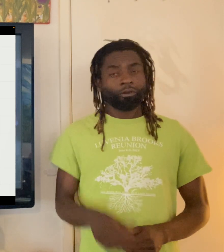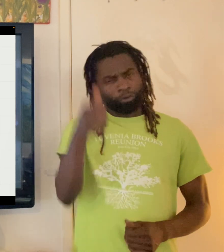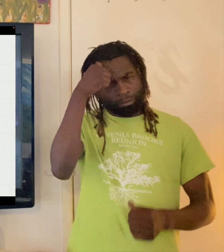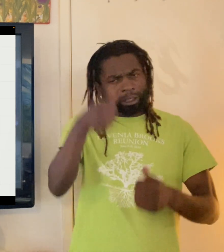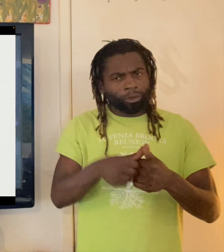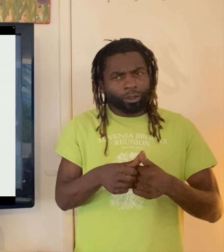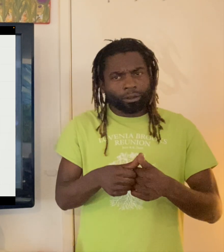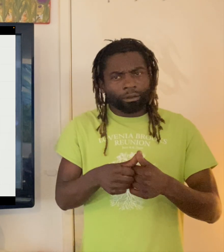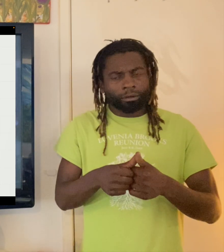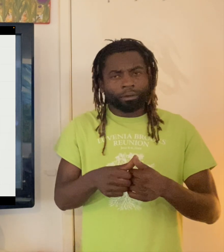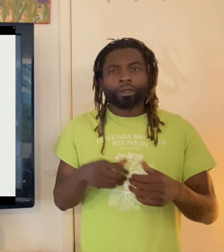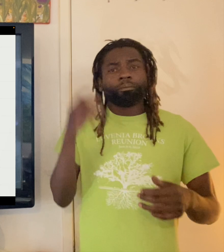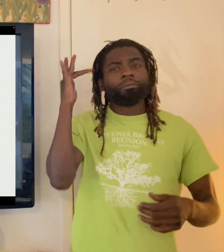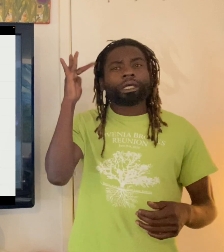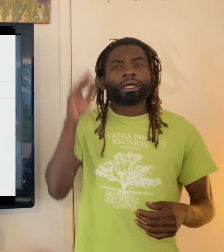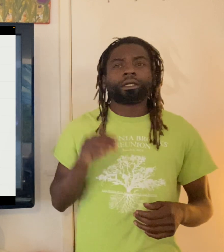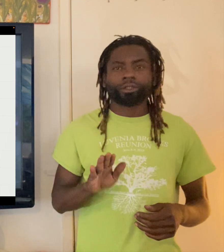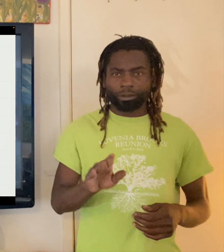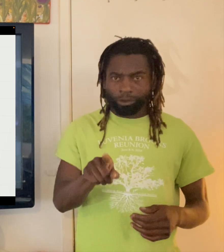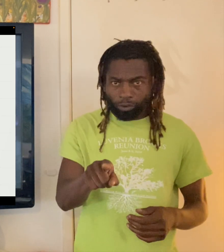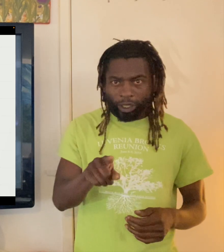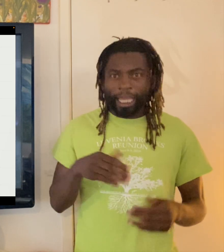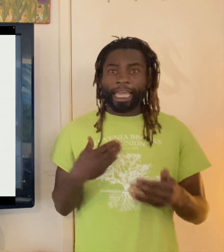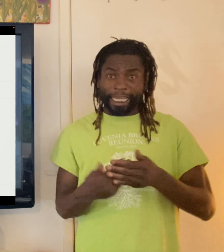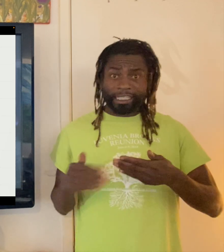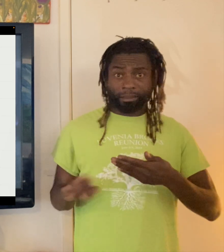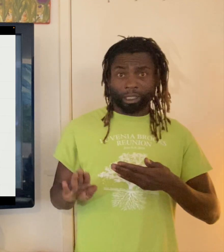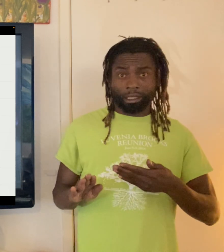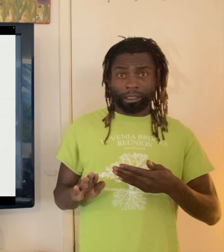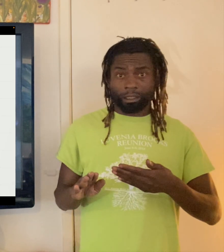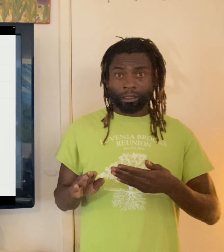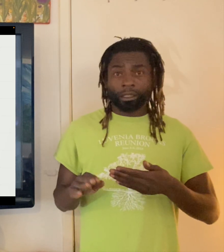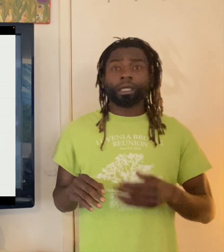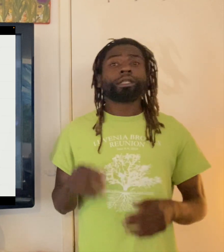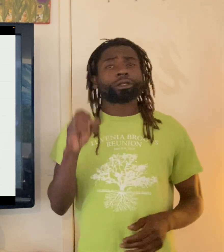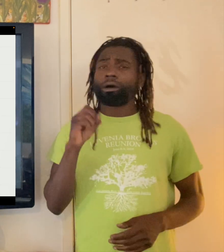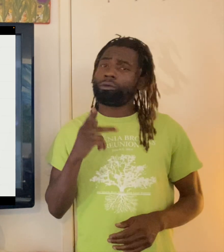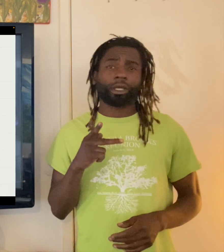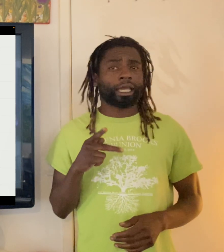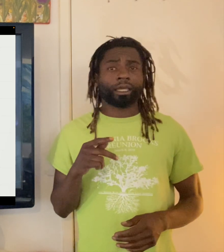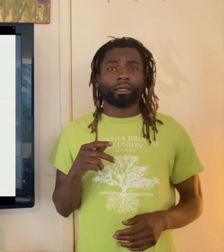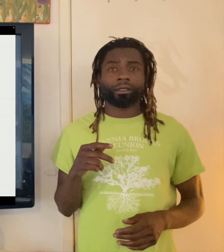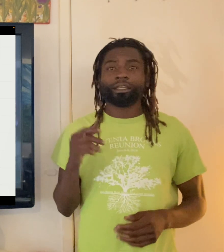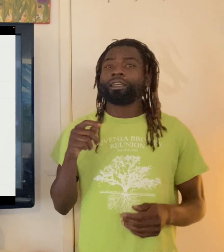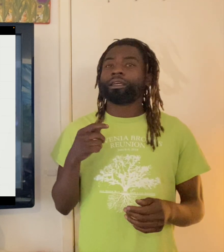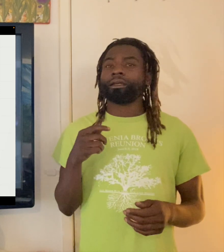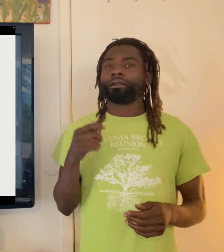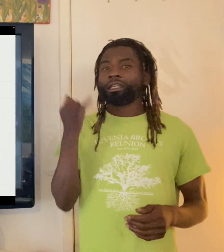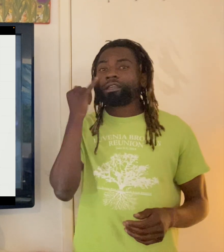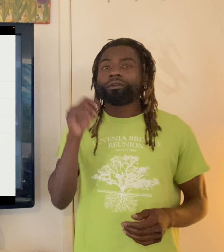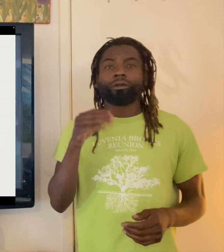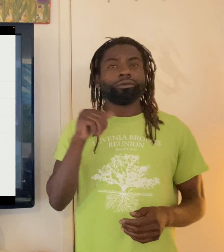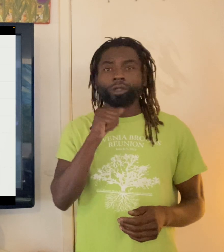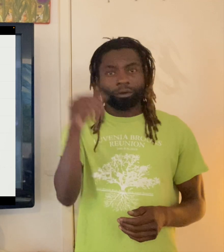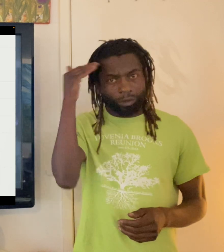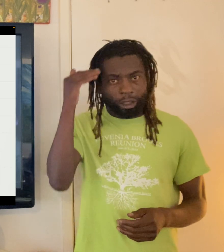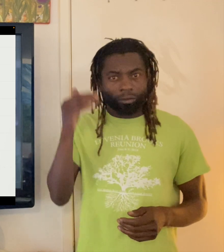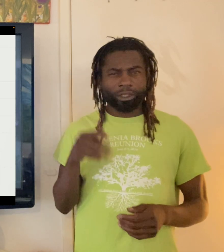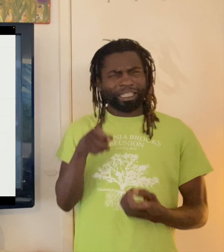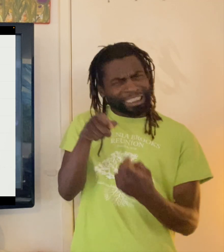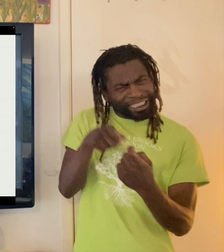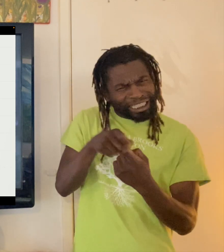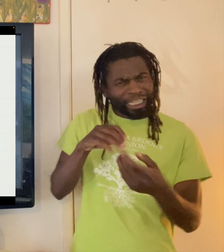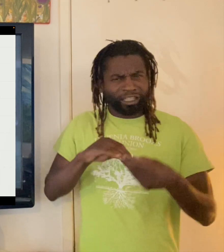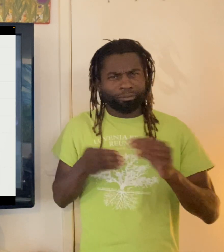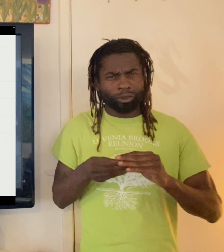are. And remember, because you are estimating or guessing, it is okay if you don't know the exact number of